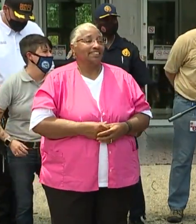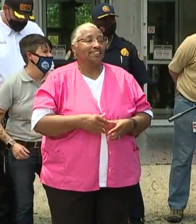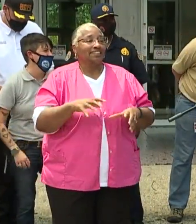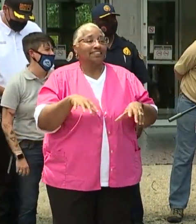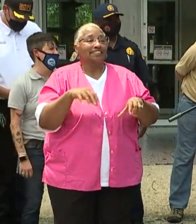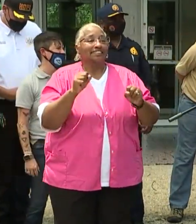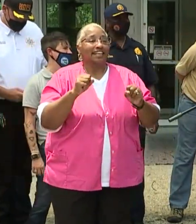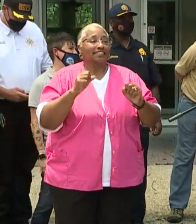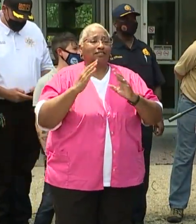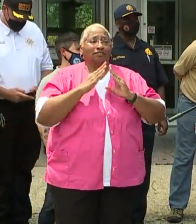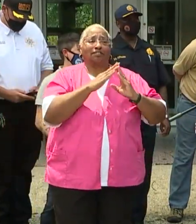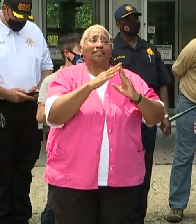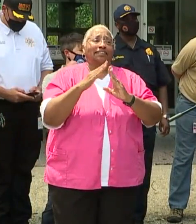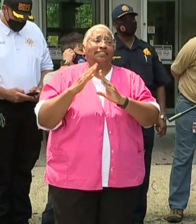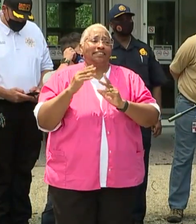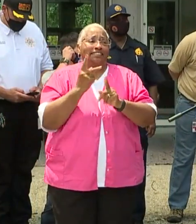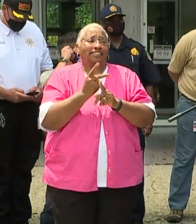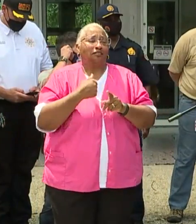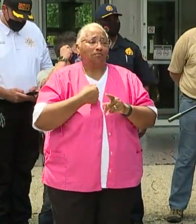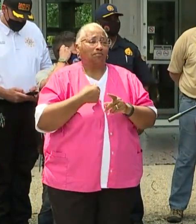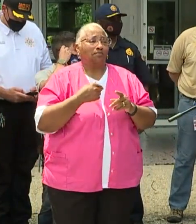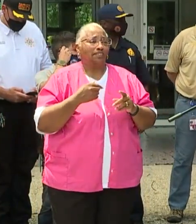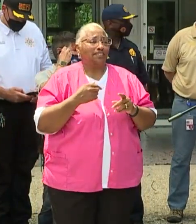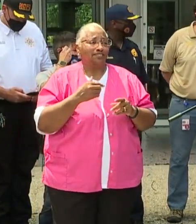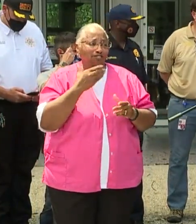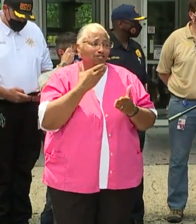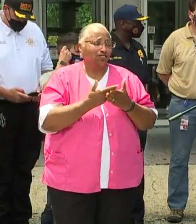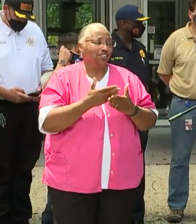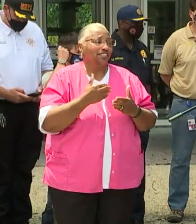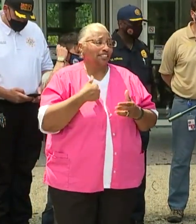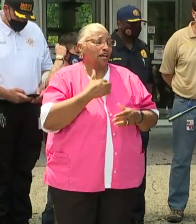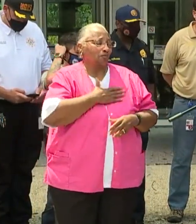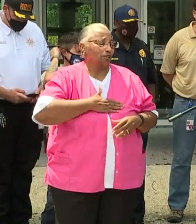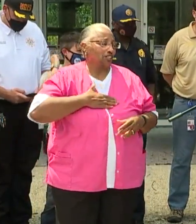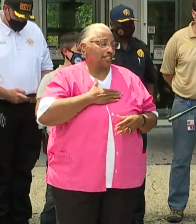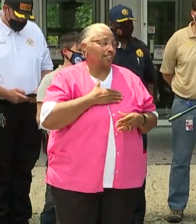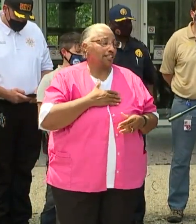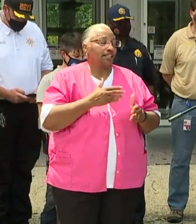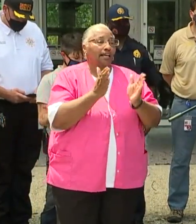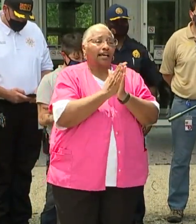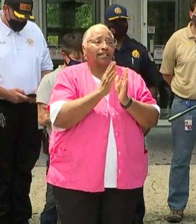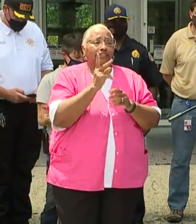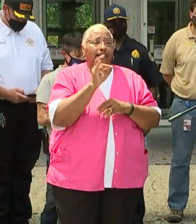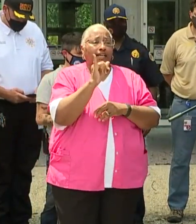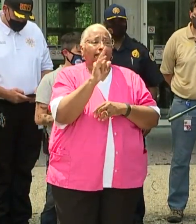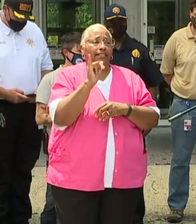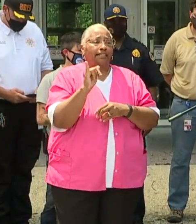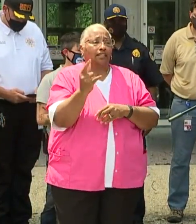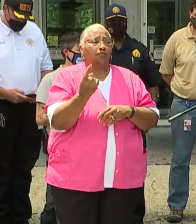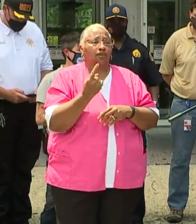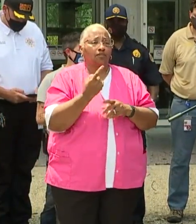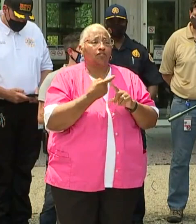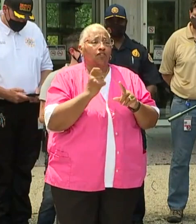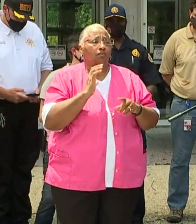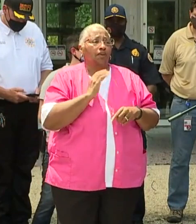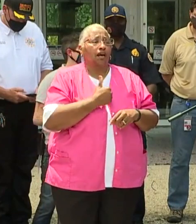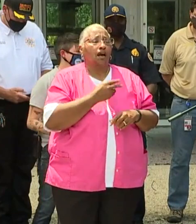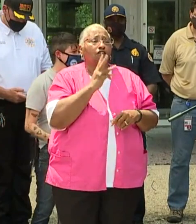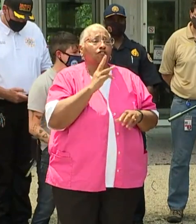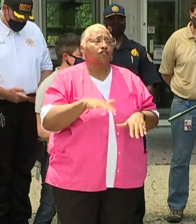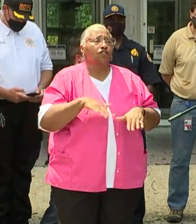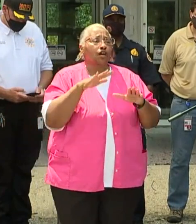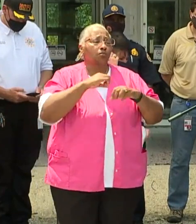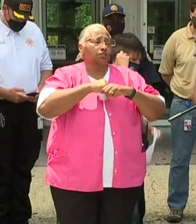me straight, and I appreciate that. So I'm going to ask Kelly to come up as well from our Flood Protection